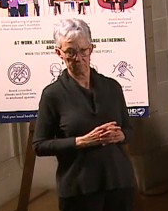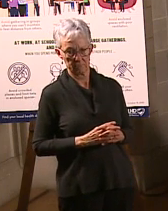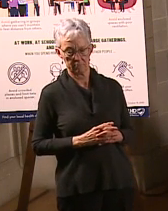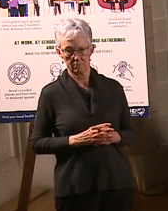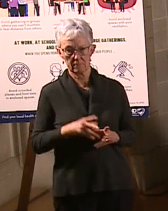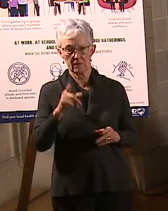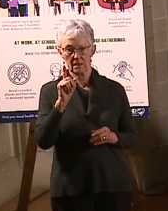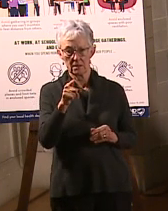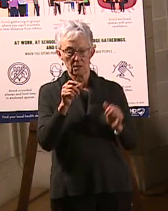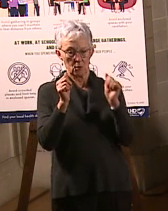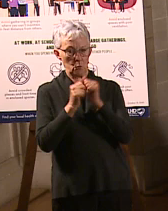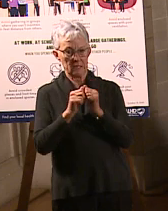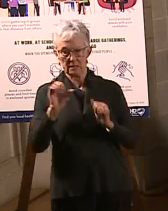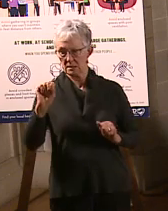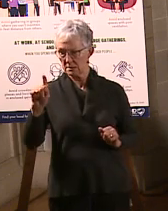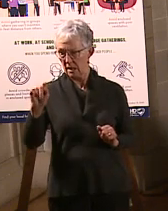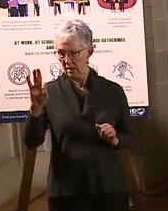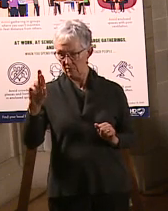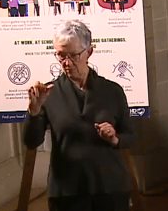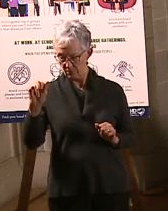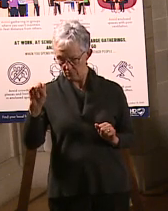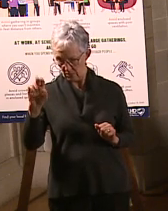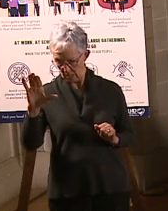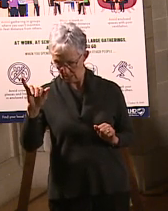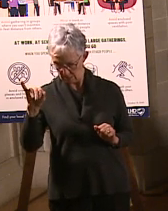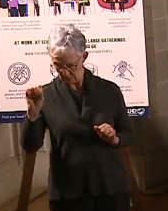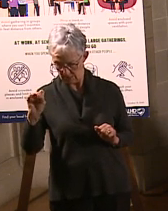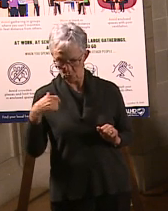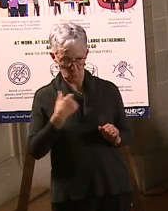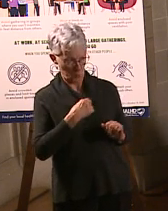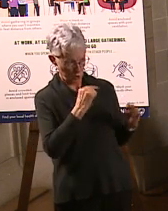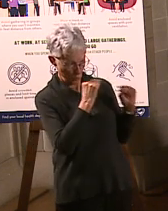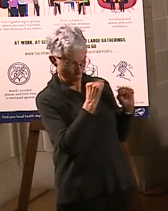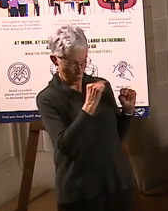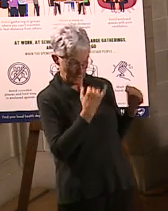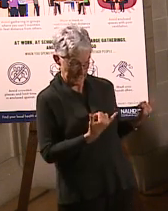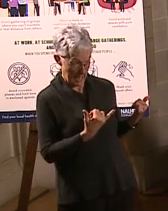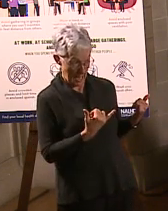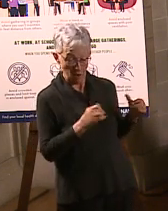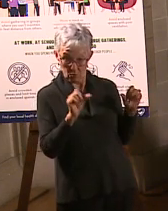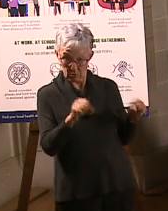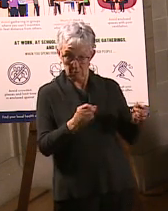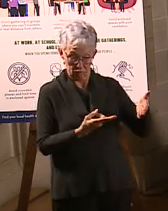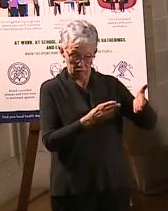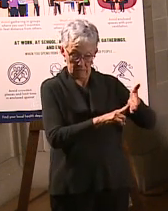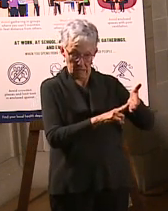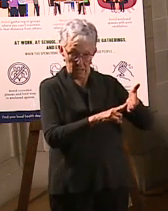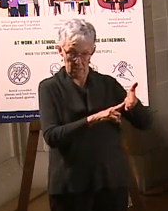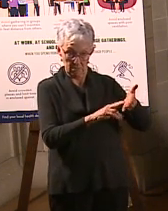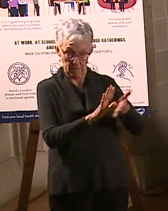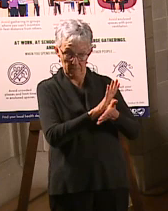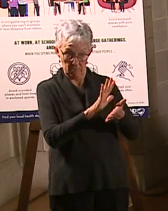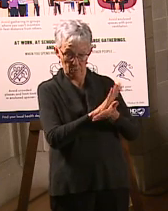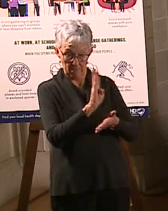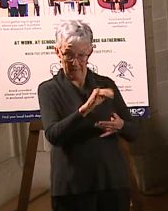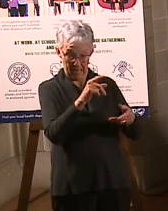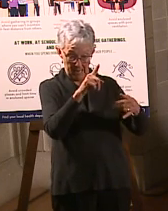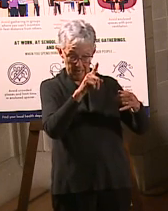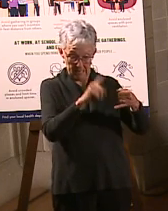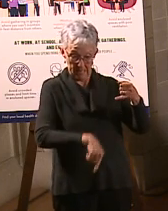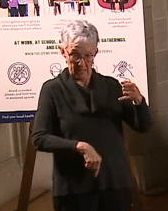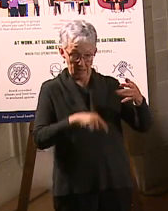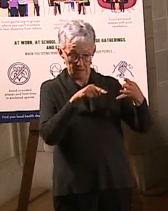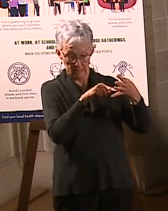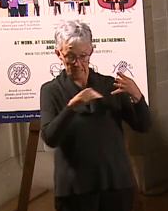the month? So the question was, we're negotiating with St. Francis. Do we think we can have a contract signed by the end of the month? And